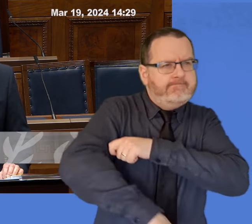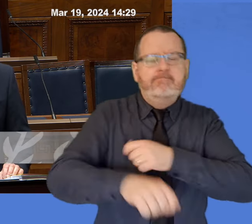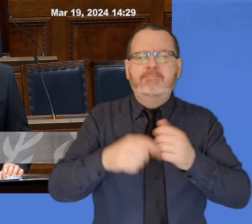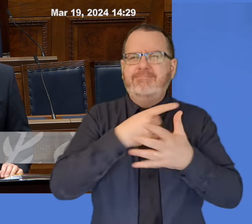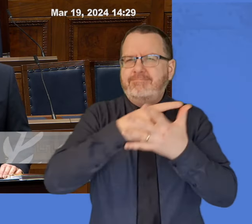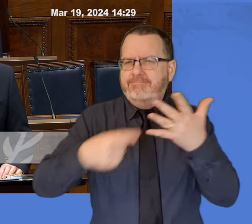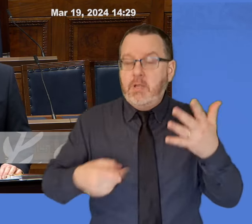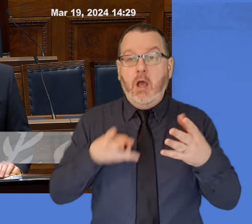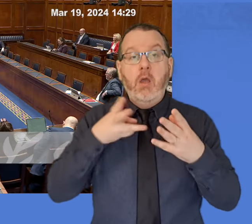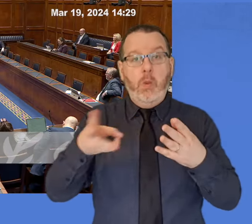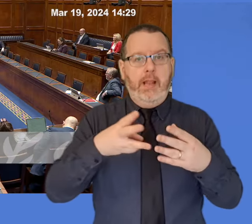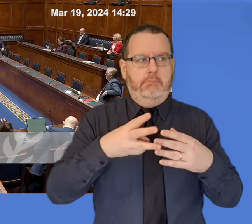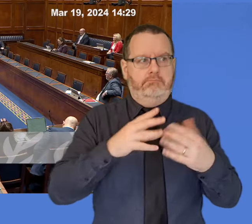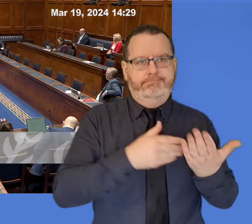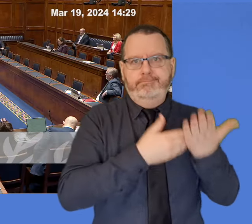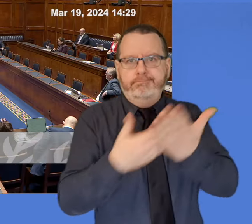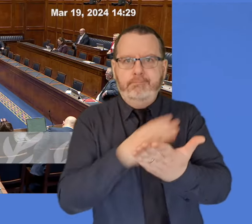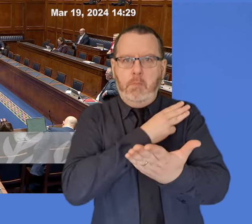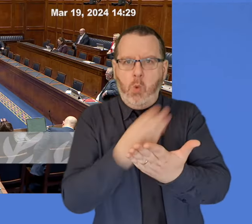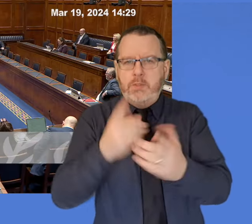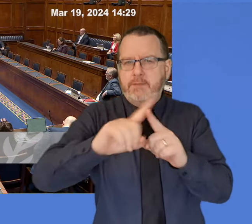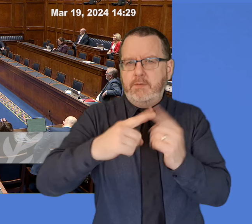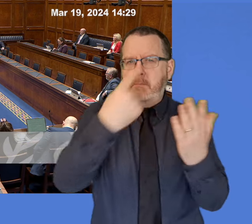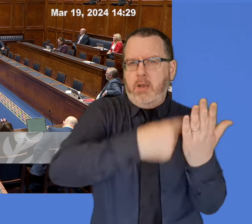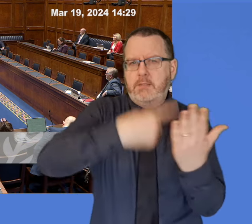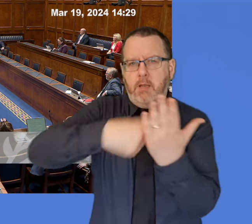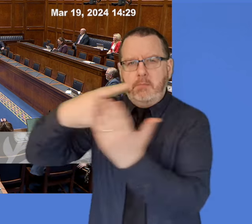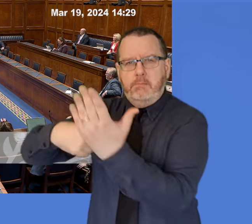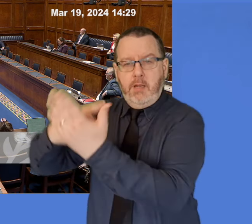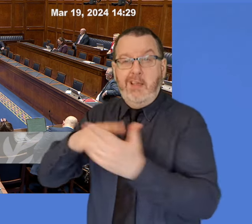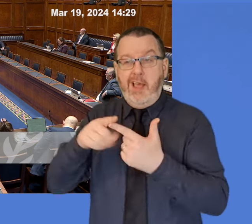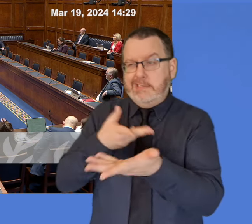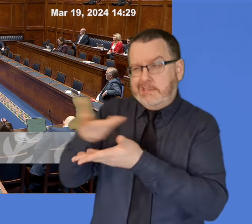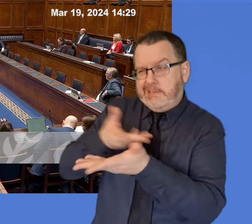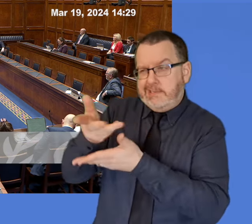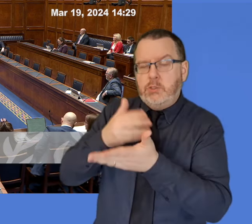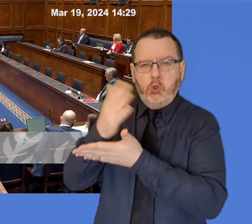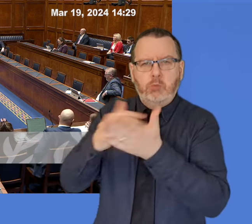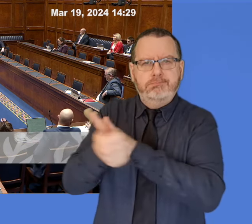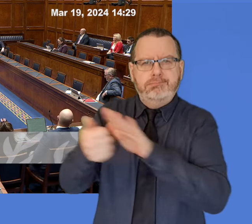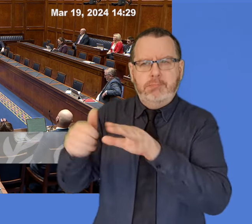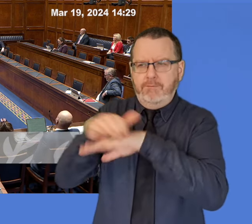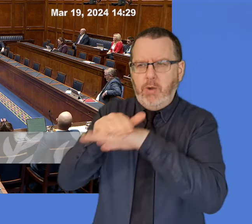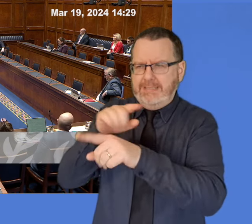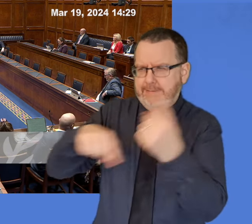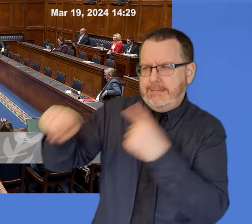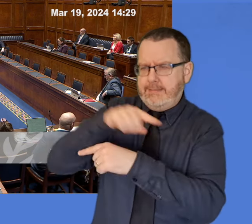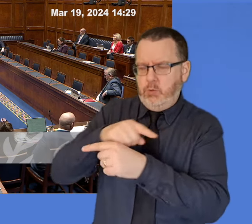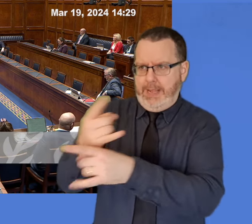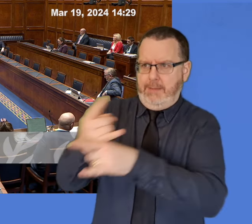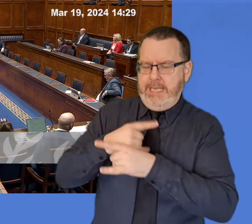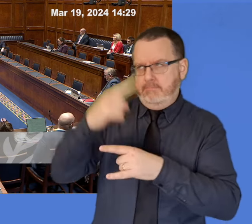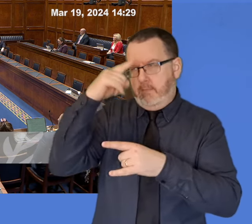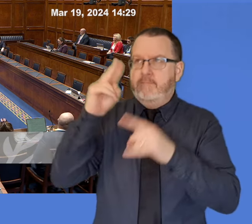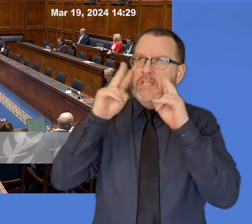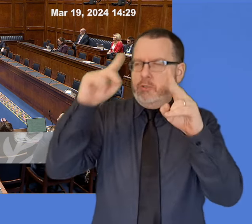sectors and businesses. I will bring forward actions across all of these areas. I will liaise with the expert critical friends I have asked to advise on my economic vision